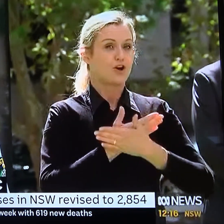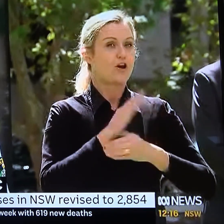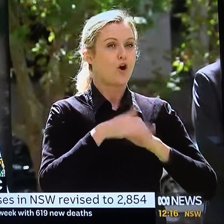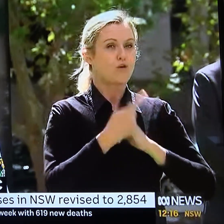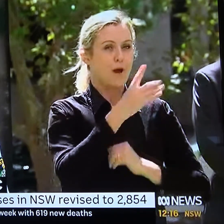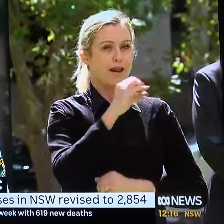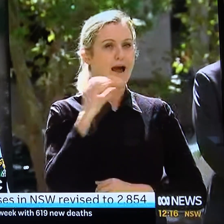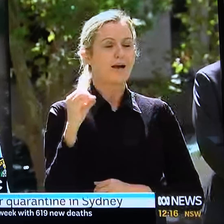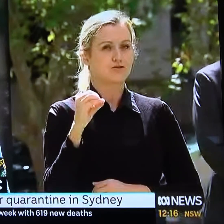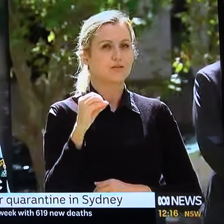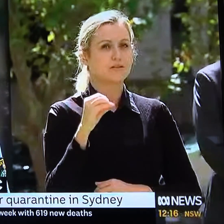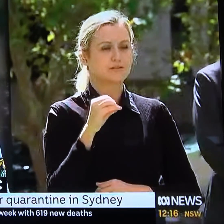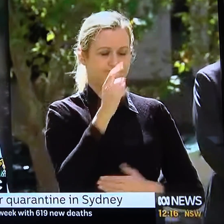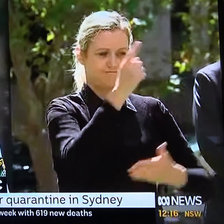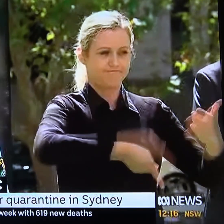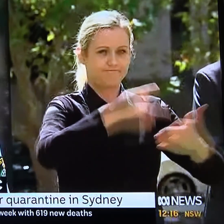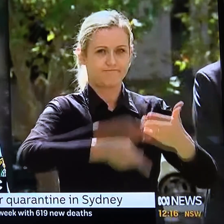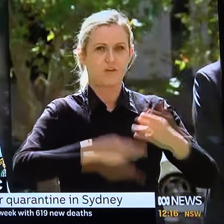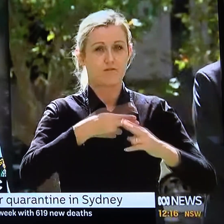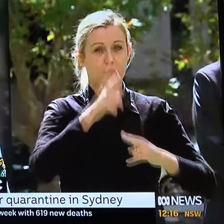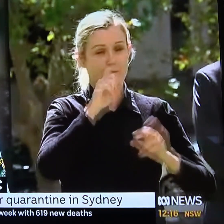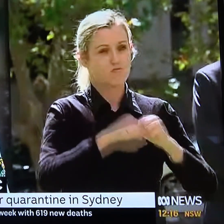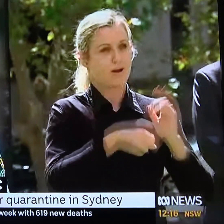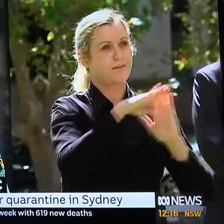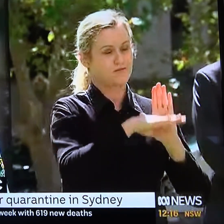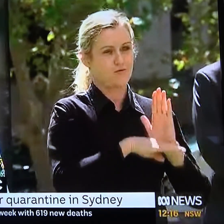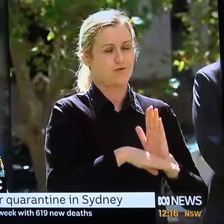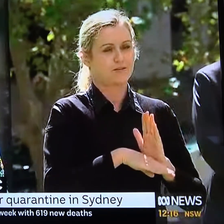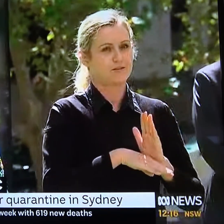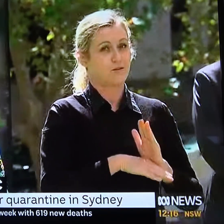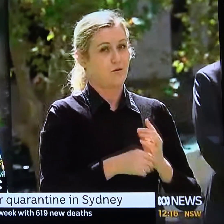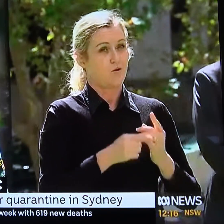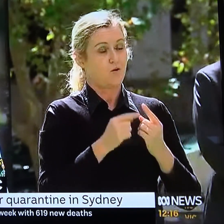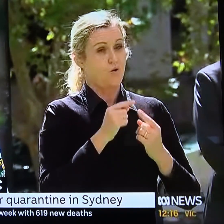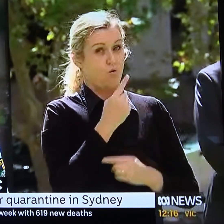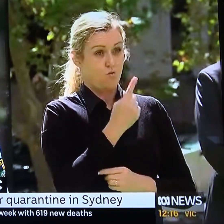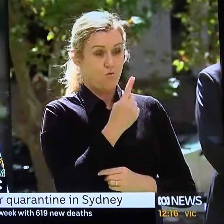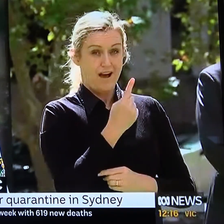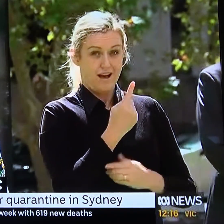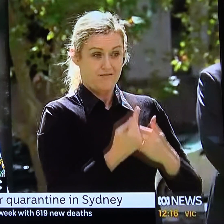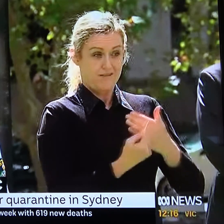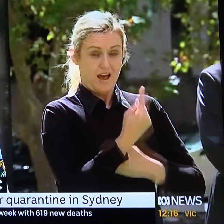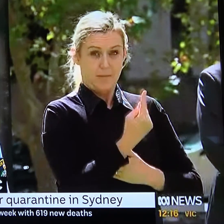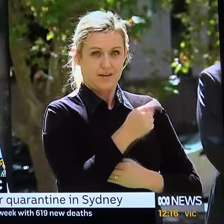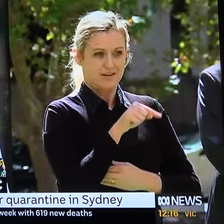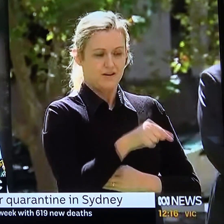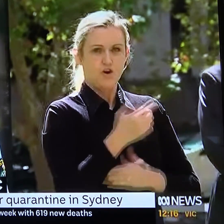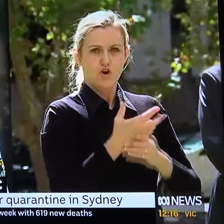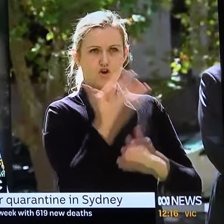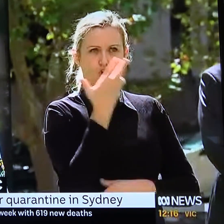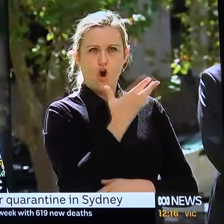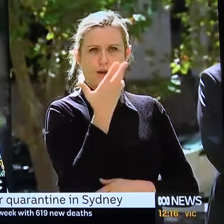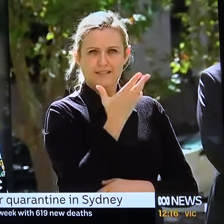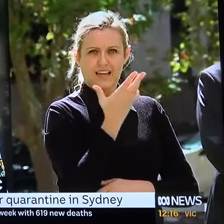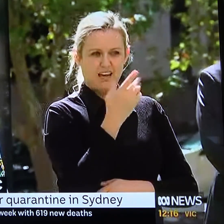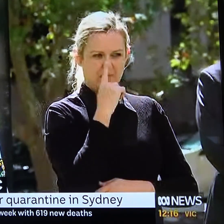infringements offered in one instance where more than 19 people had congregated for the purposes of street racing. Traffic